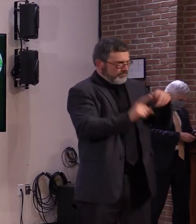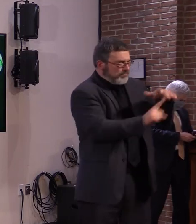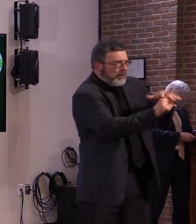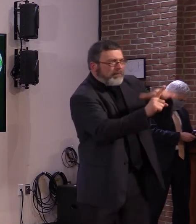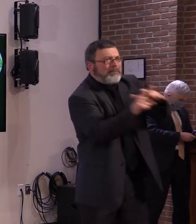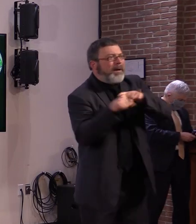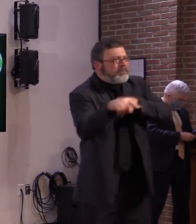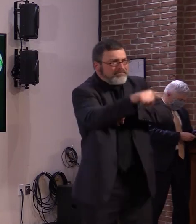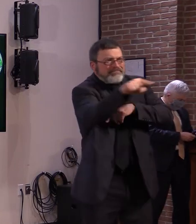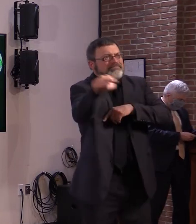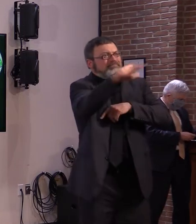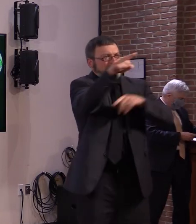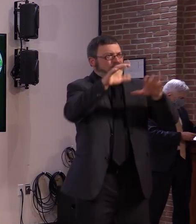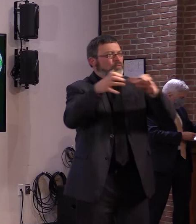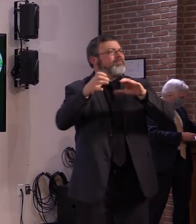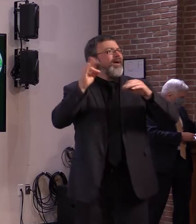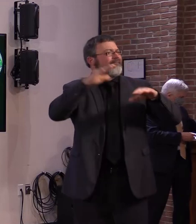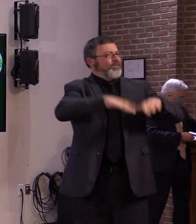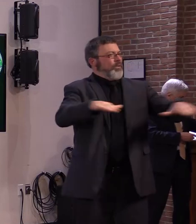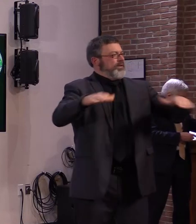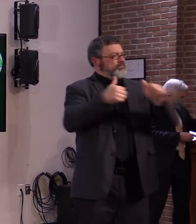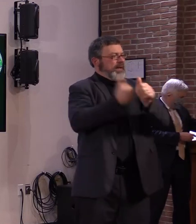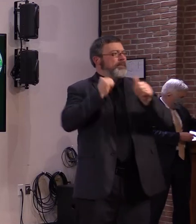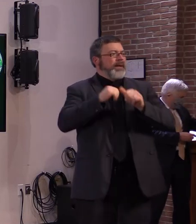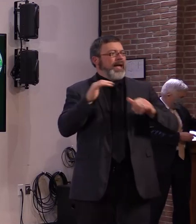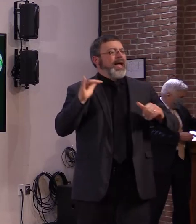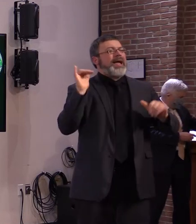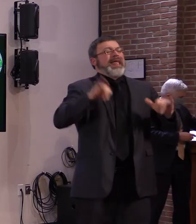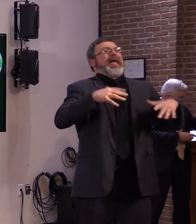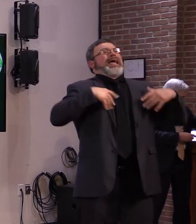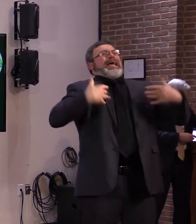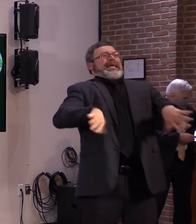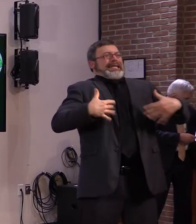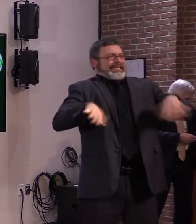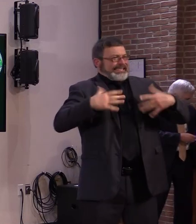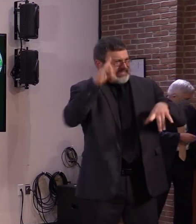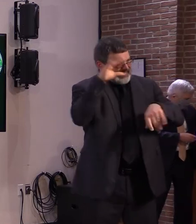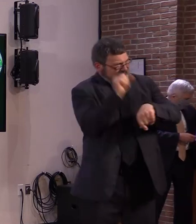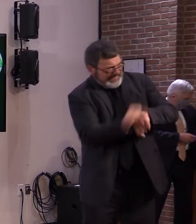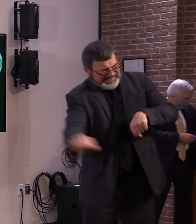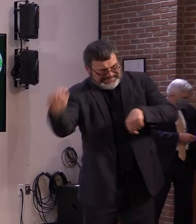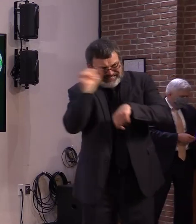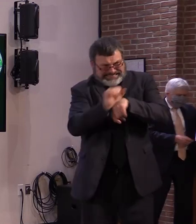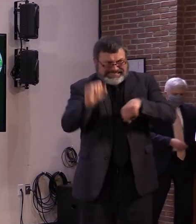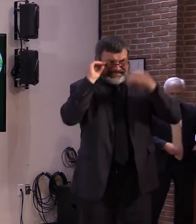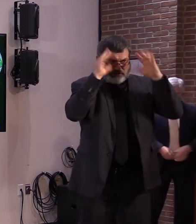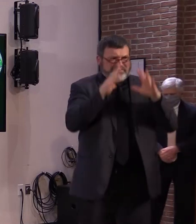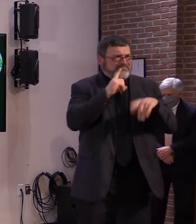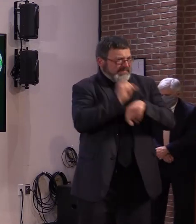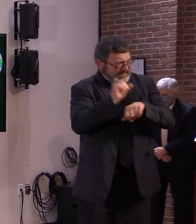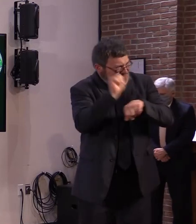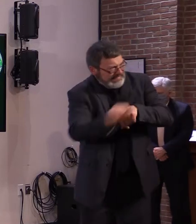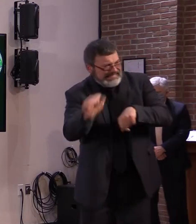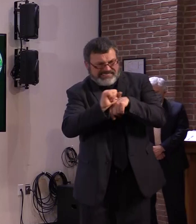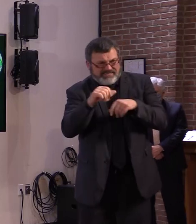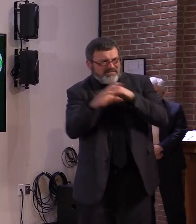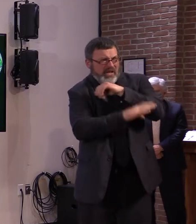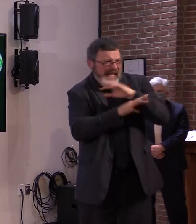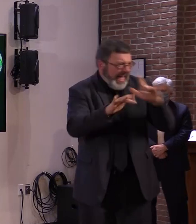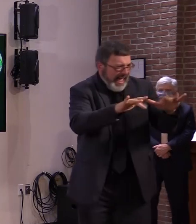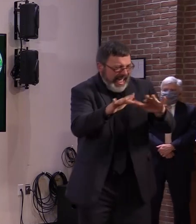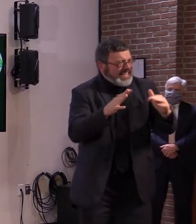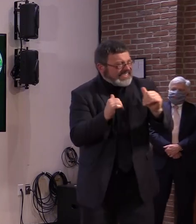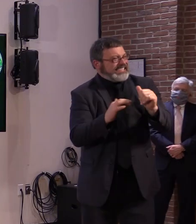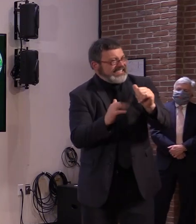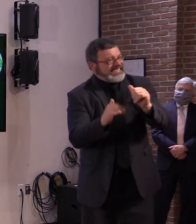been racing against the clock too, trying to catch students up and re-engage learners who have fallen behind. These are